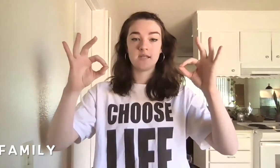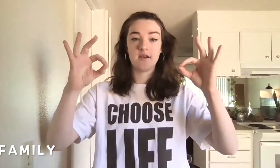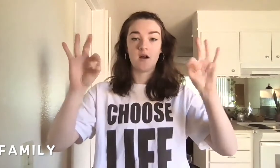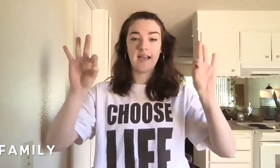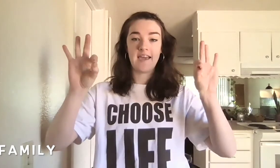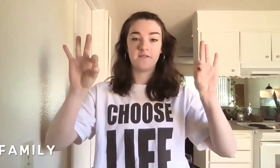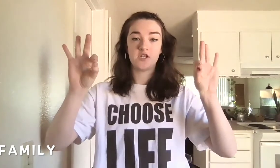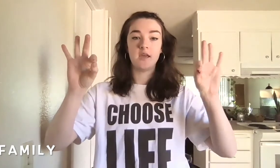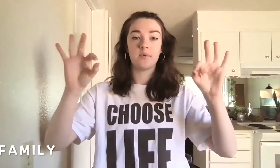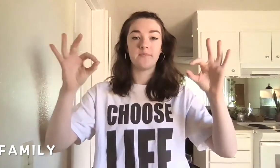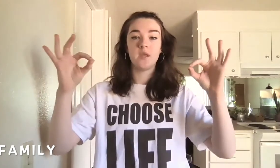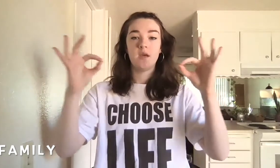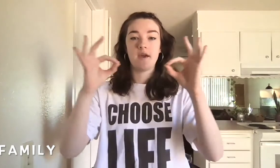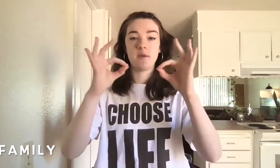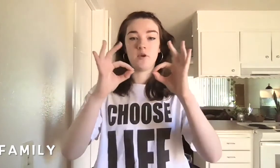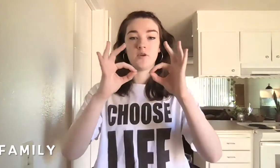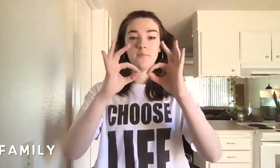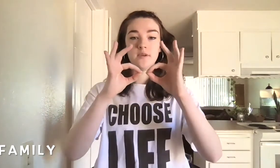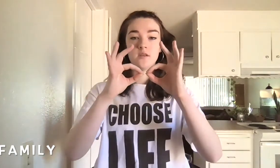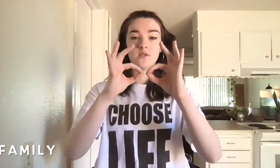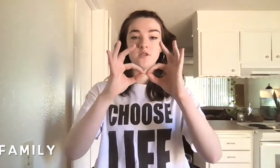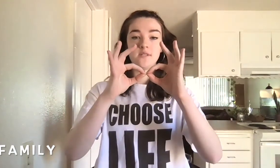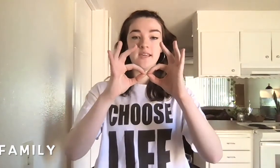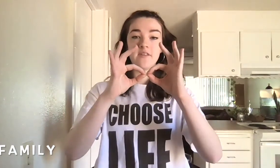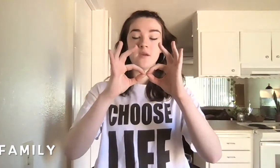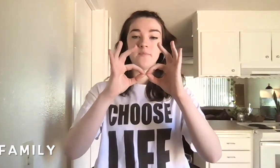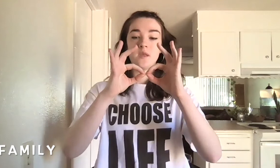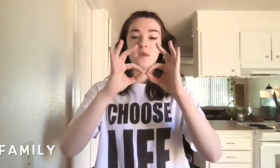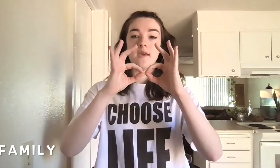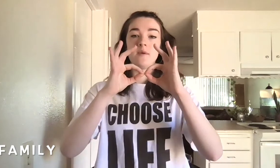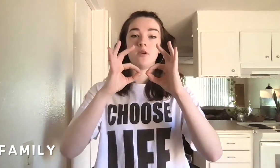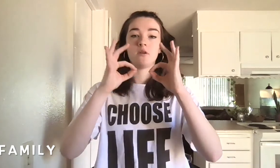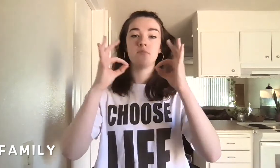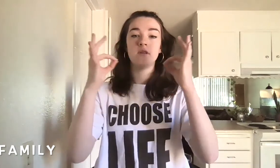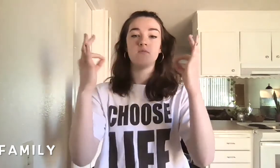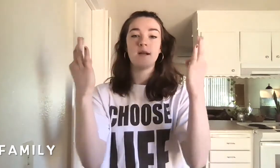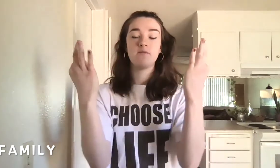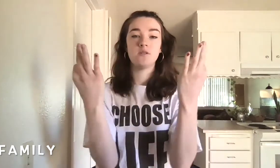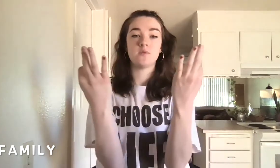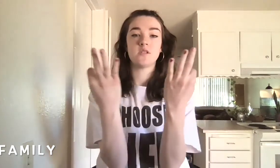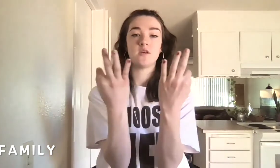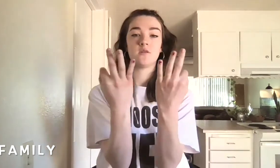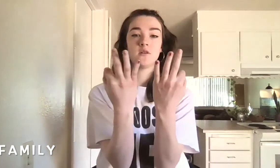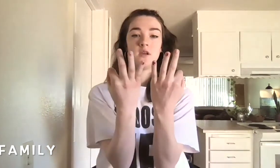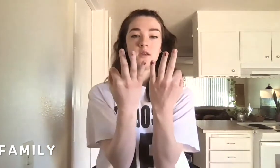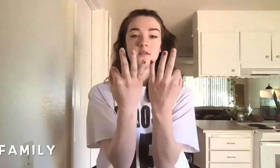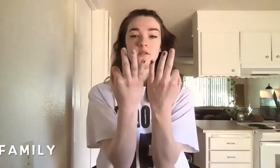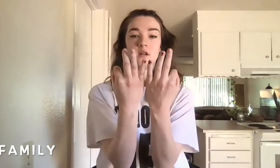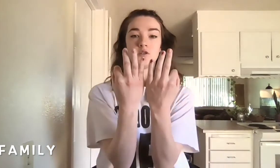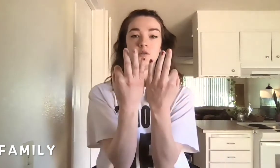our F shape. And then we're going to bring those two together, and then we're going to bring them round into a circle until our 2 pinky